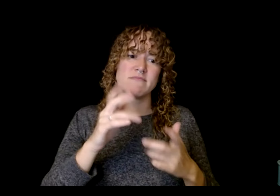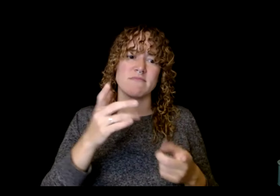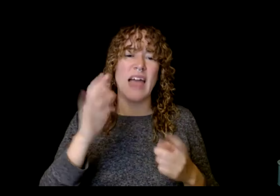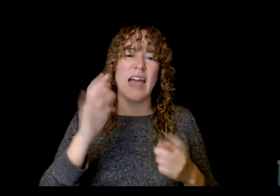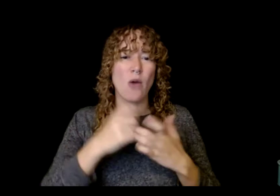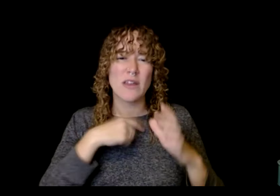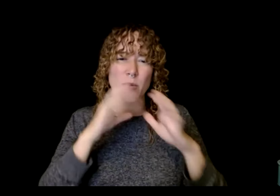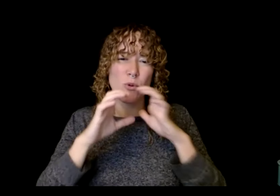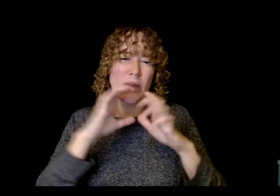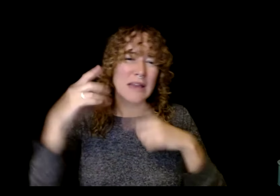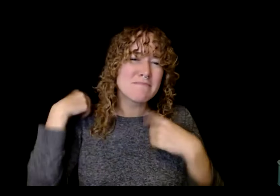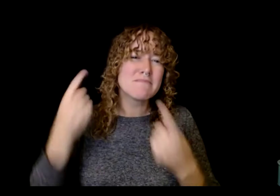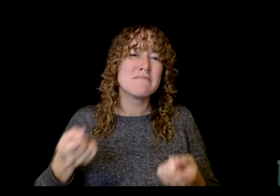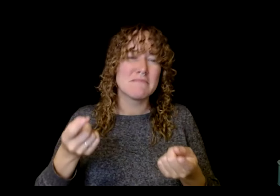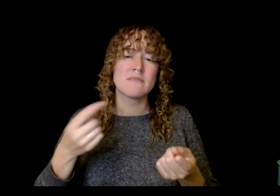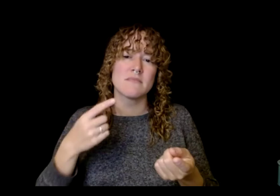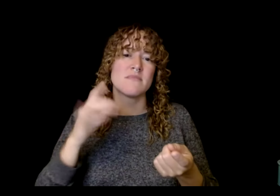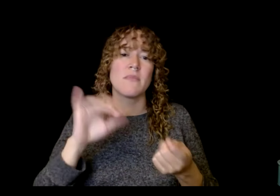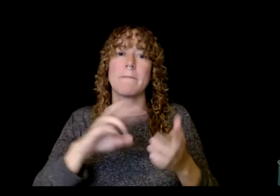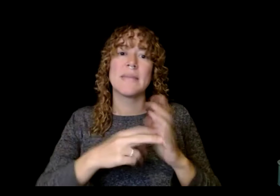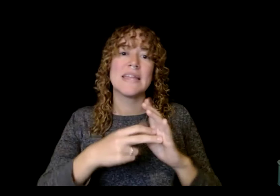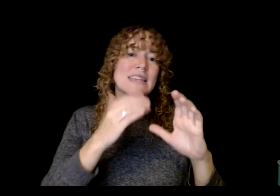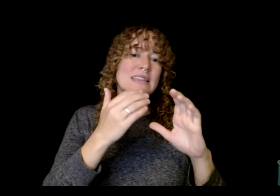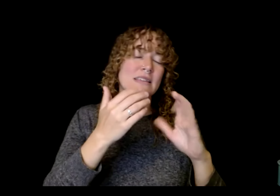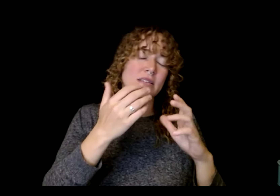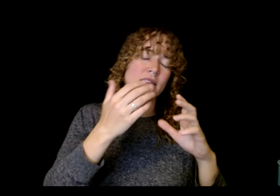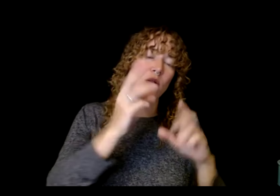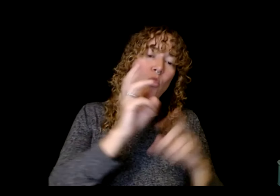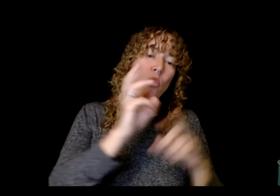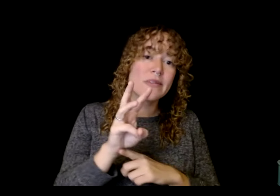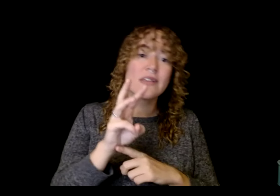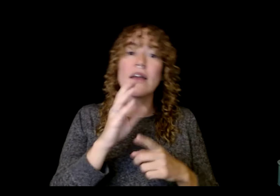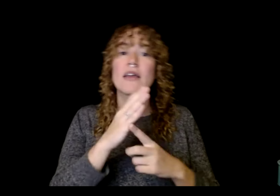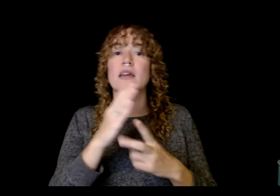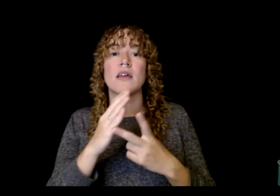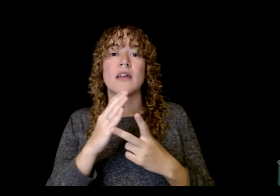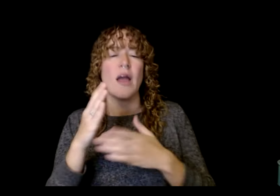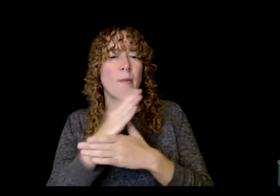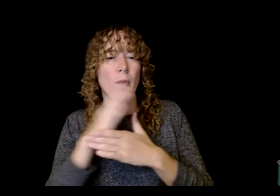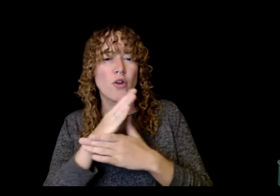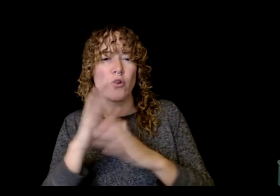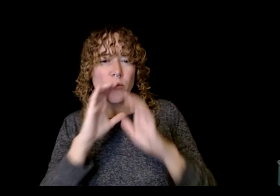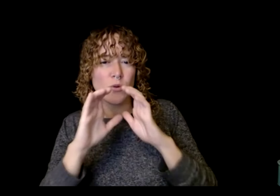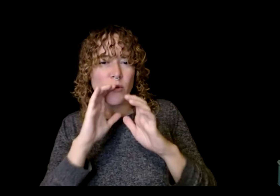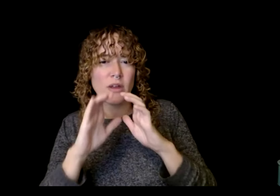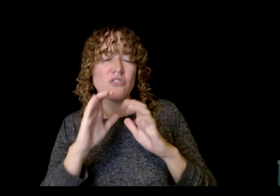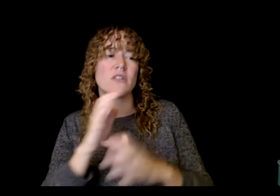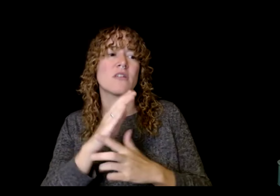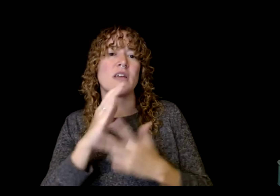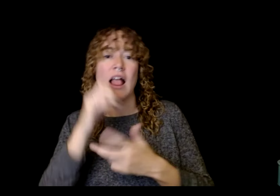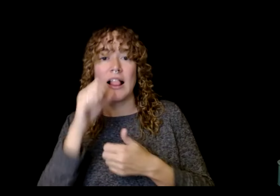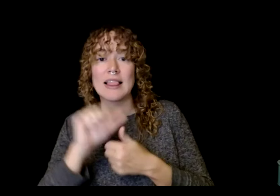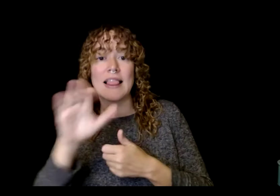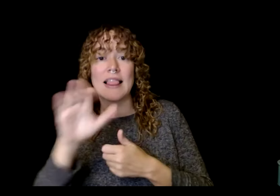regularly communicate changes. So that would be our website, that would be through partner communications, that would be through notices to